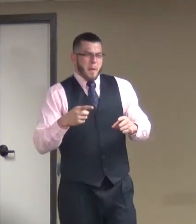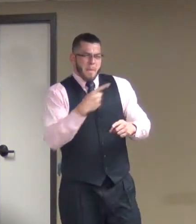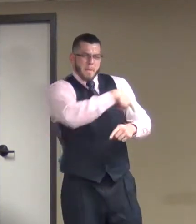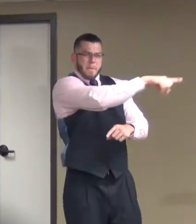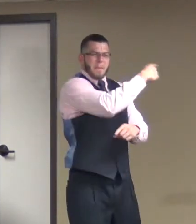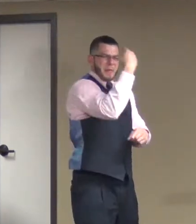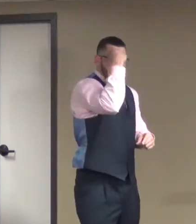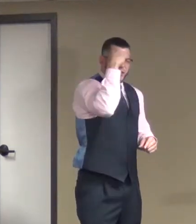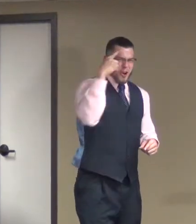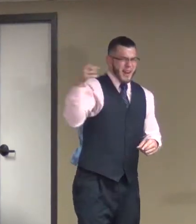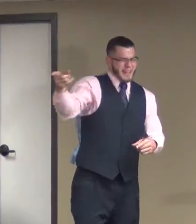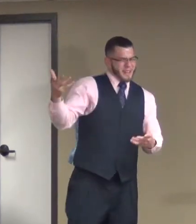But they thought